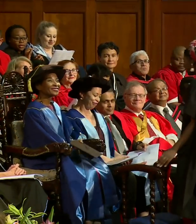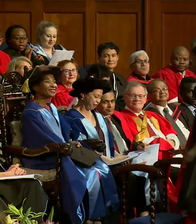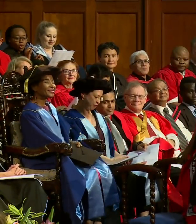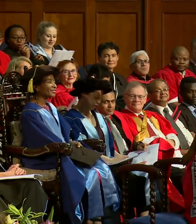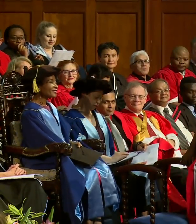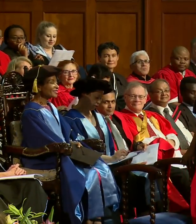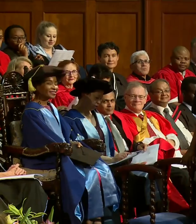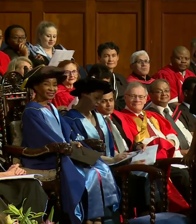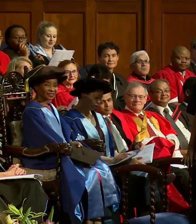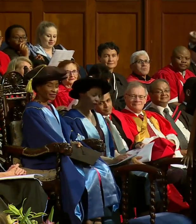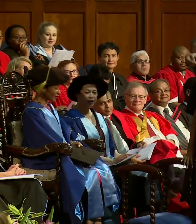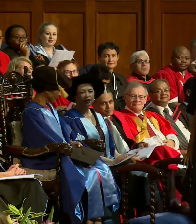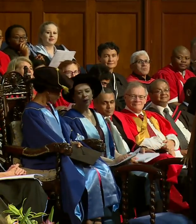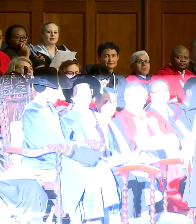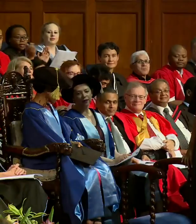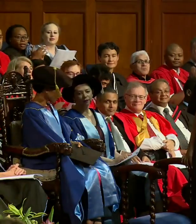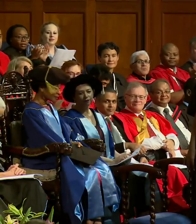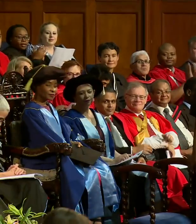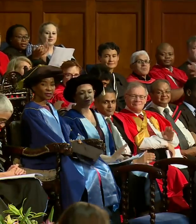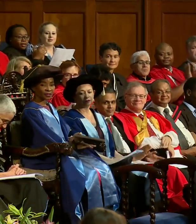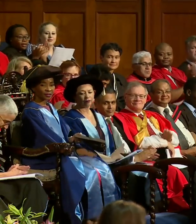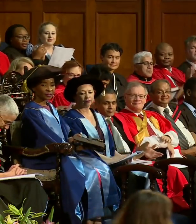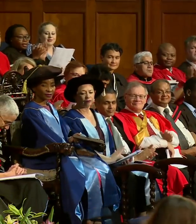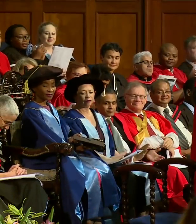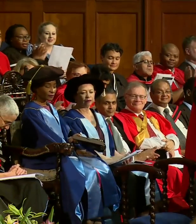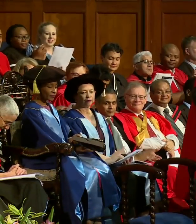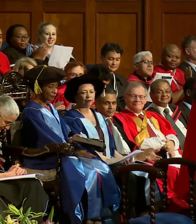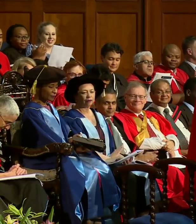Cum laude Samantha Mason.